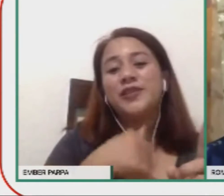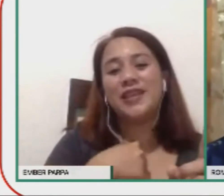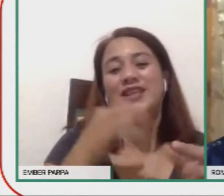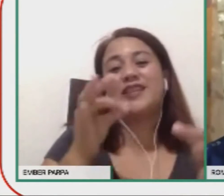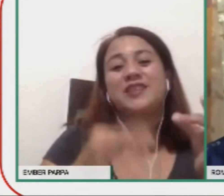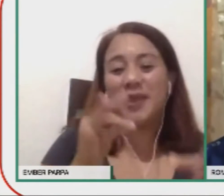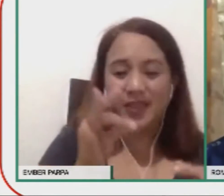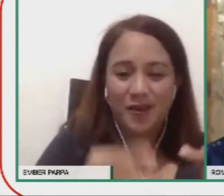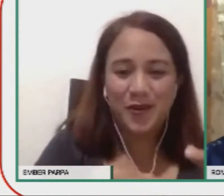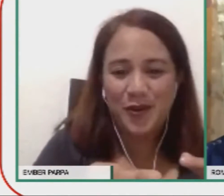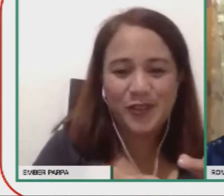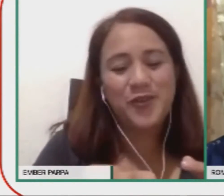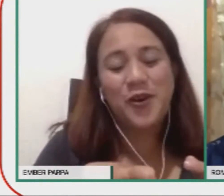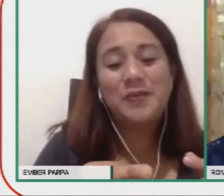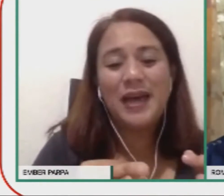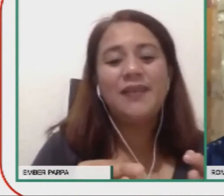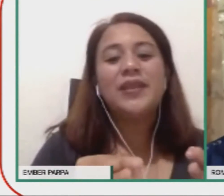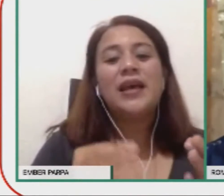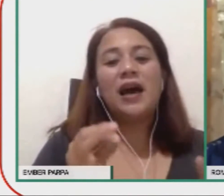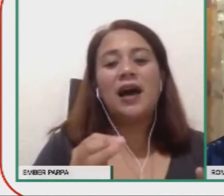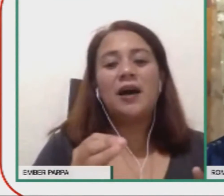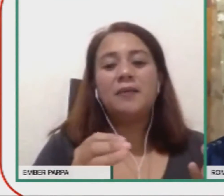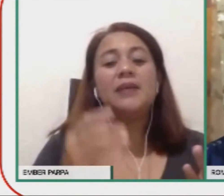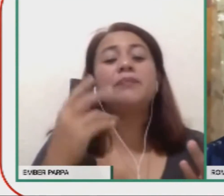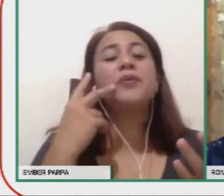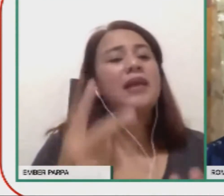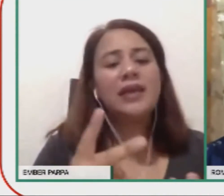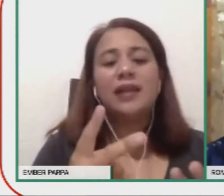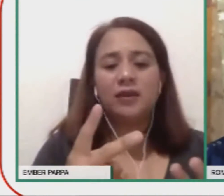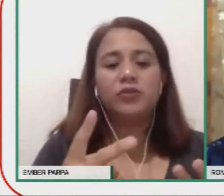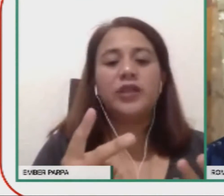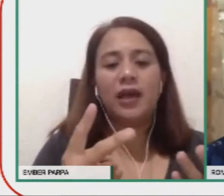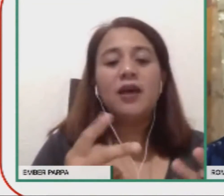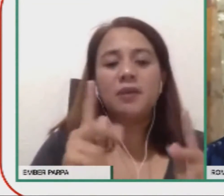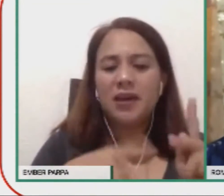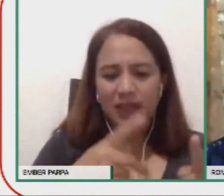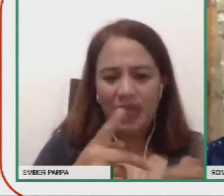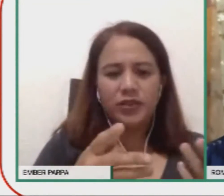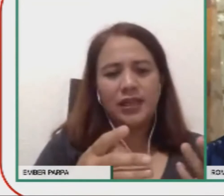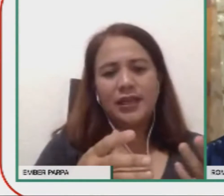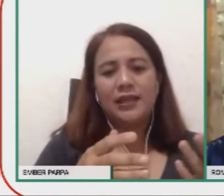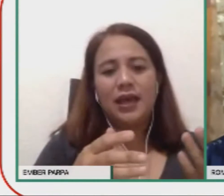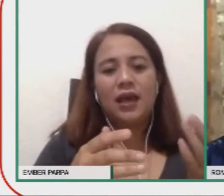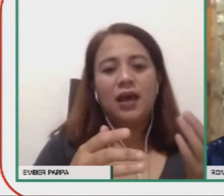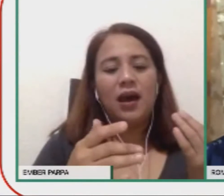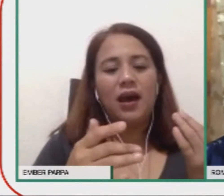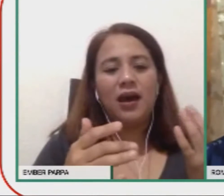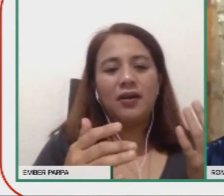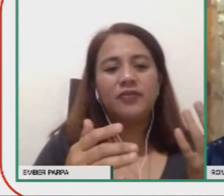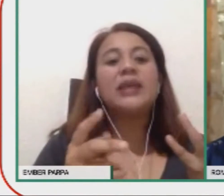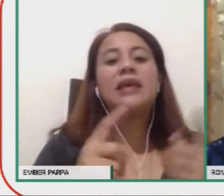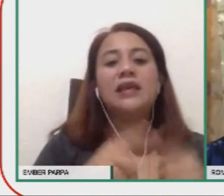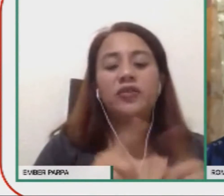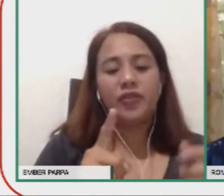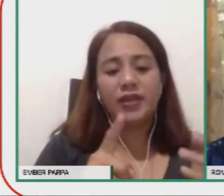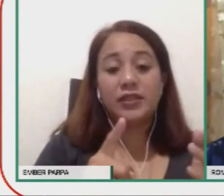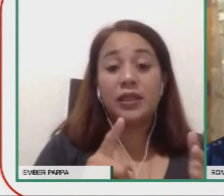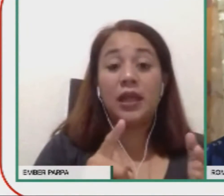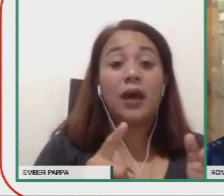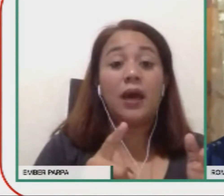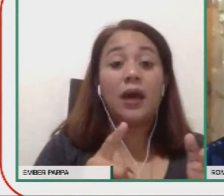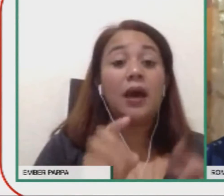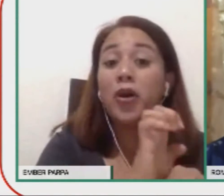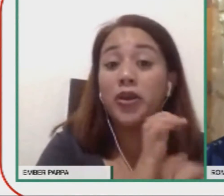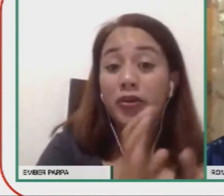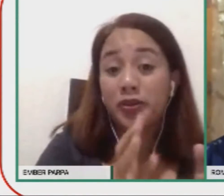sa judgment ko sa Rom, ha. May nakikita ako na may mga tao talaga na very indifferent sila.